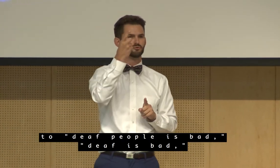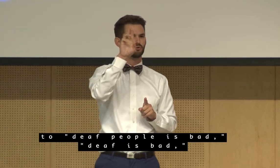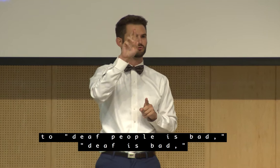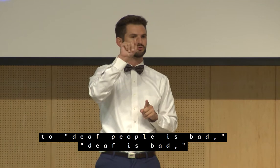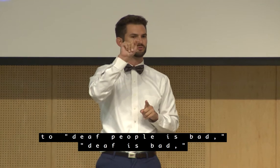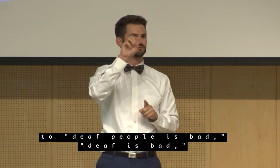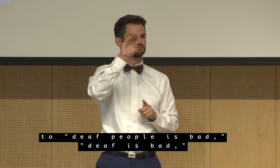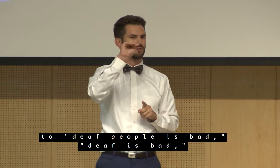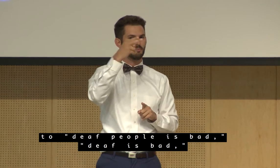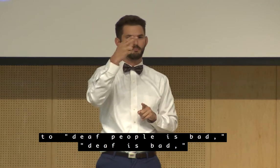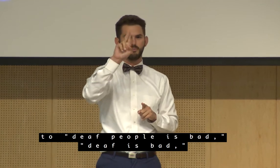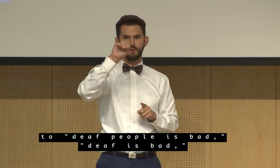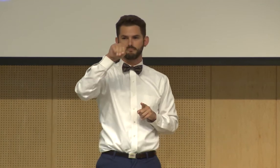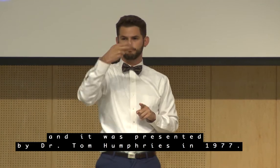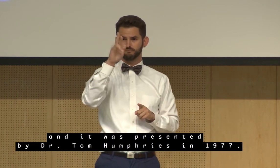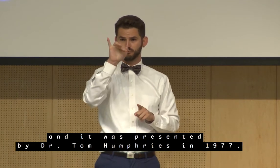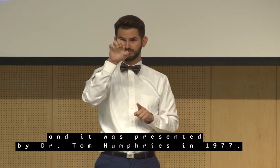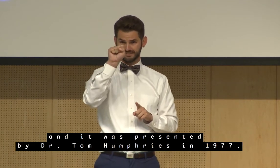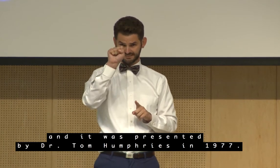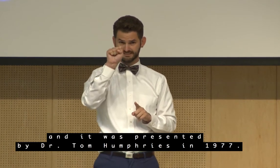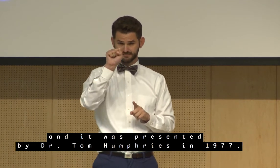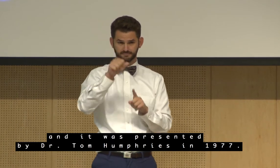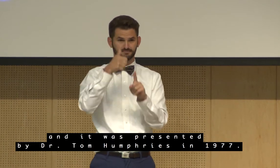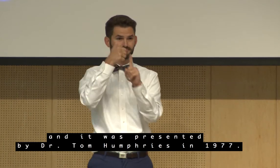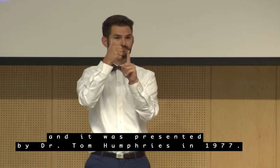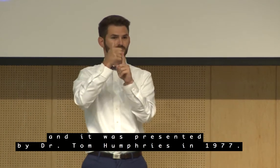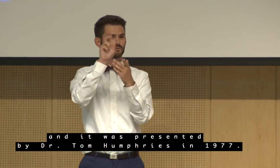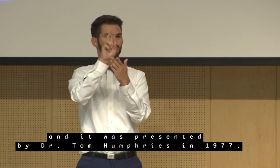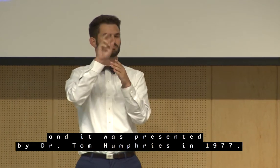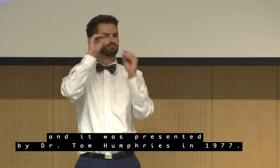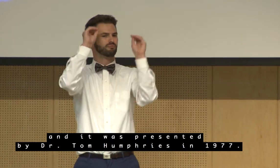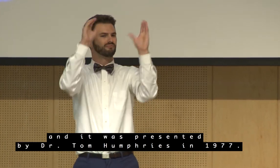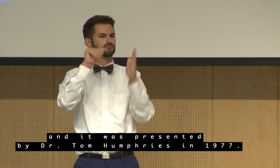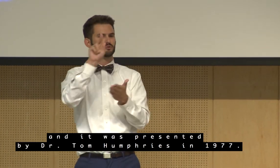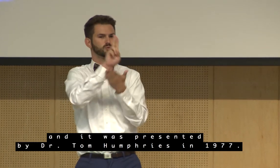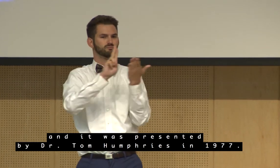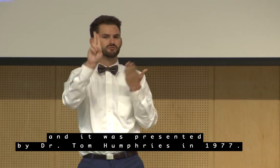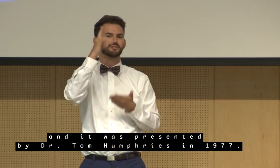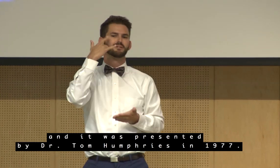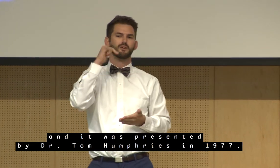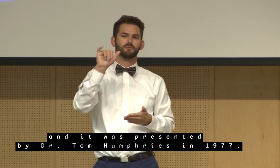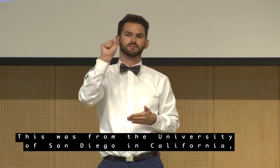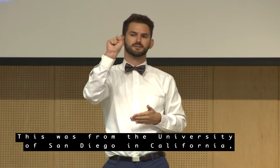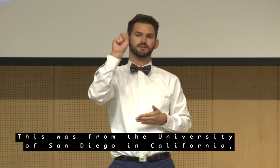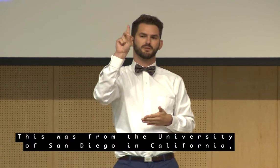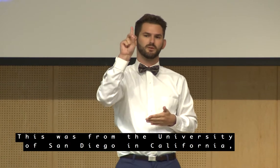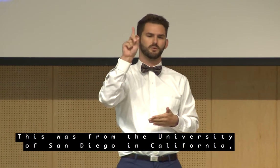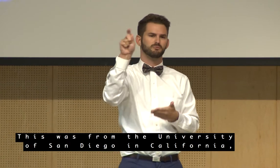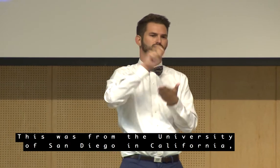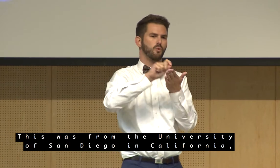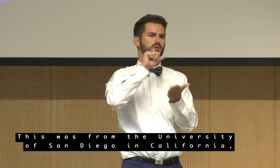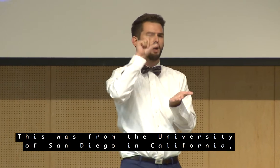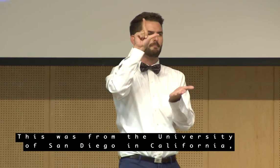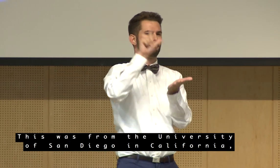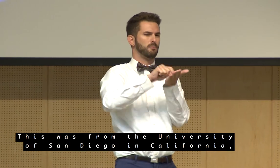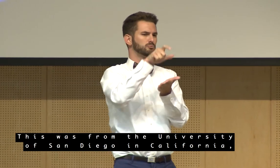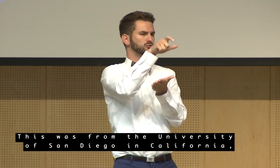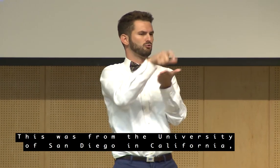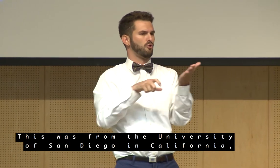people is bad, deaf is bad, and it was presented by Dr. Tom Humphreys in 1977. This was from the University of San Diego in